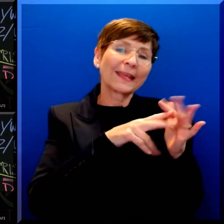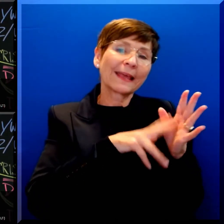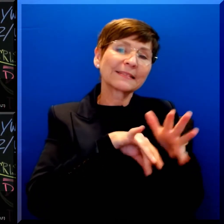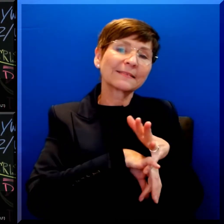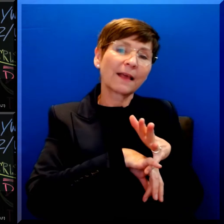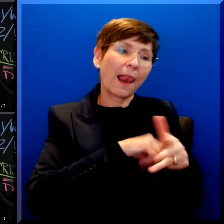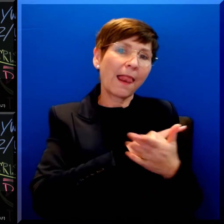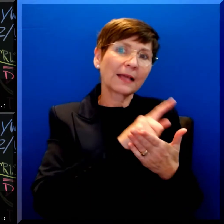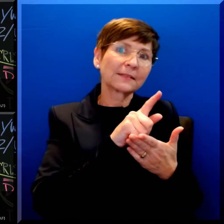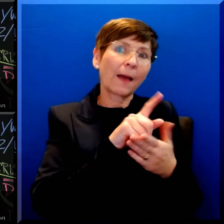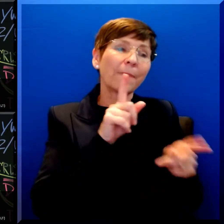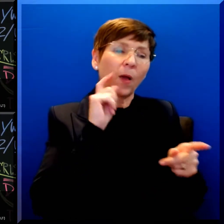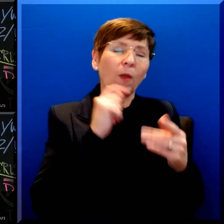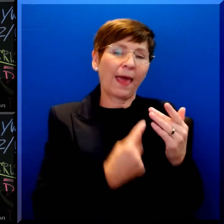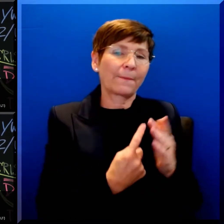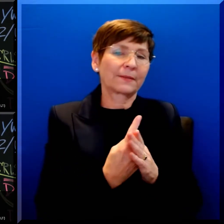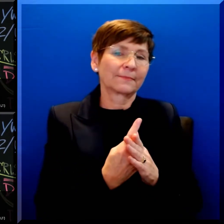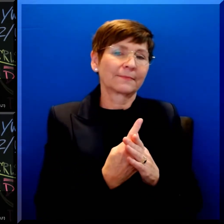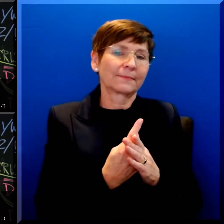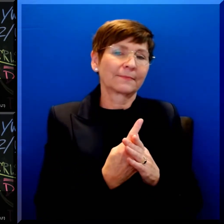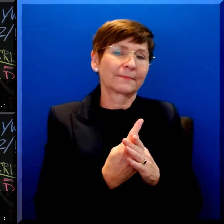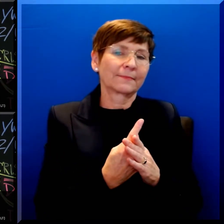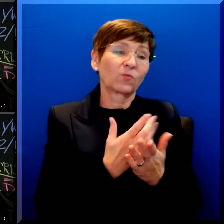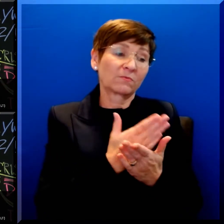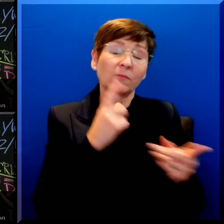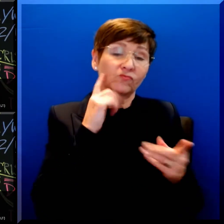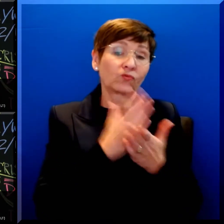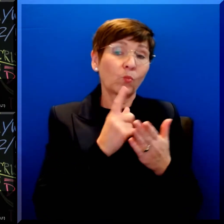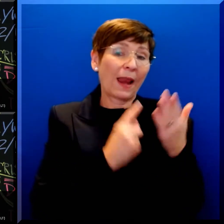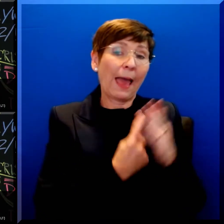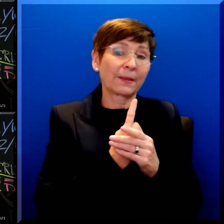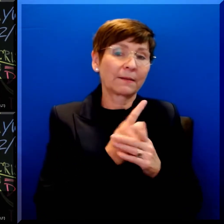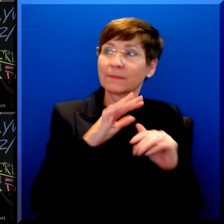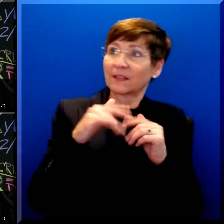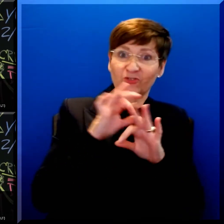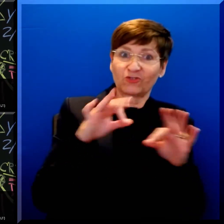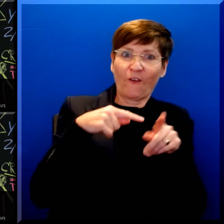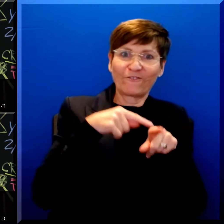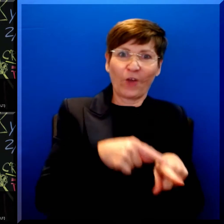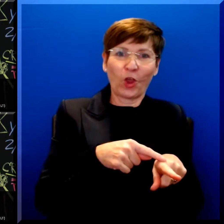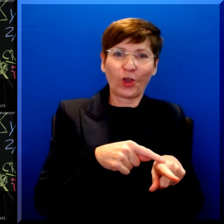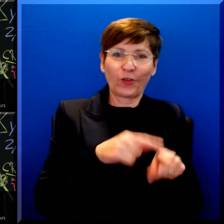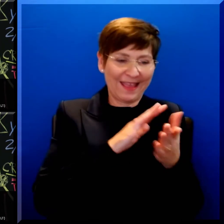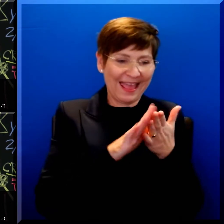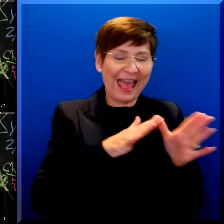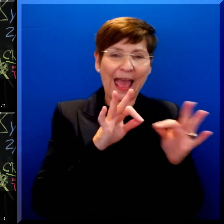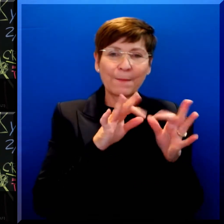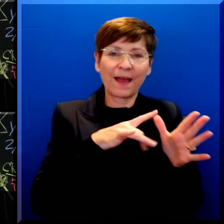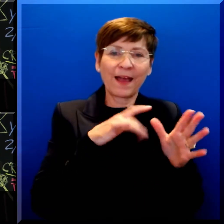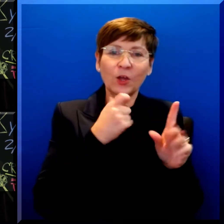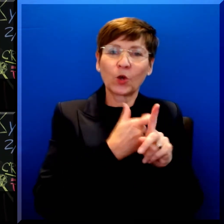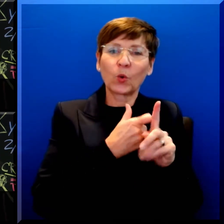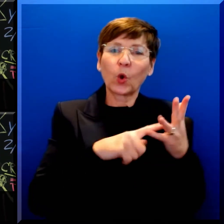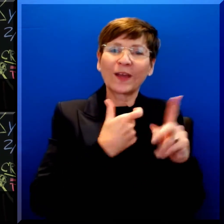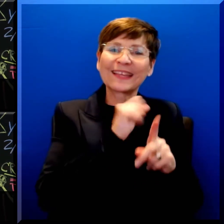wait patiently, for it'll surely take place. It will not be delayed. In other words, it's going to happen, just not in your timetable. See, guys, God's